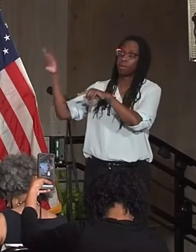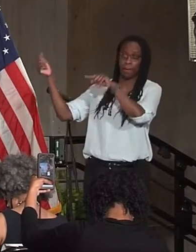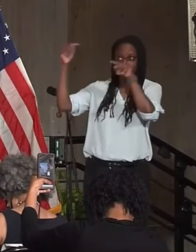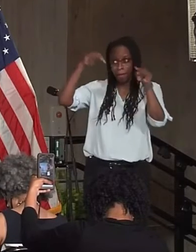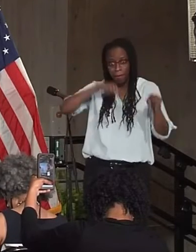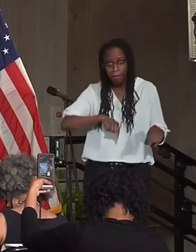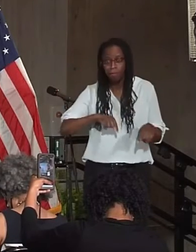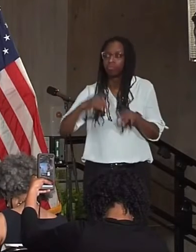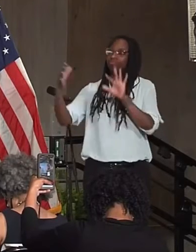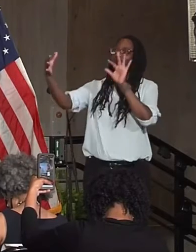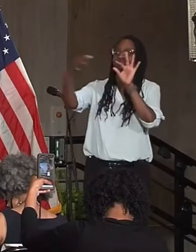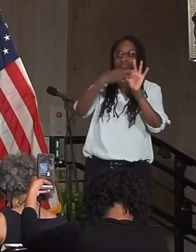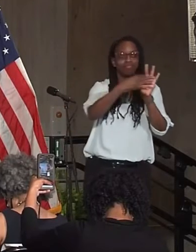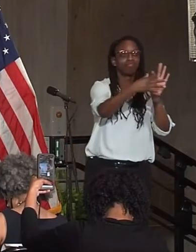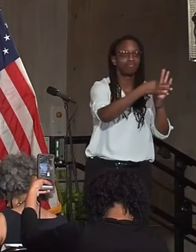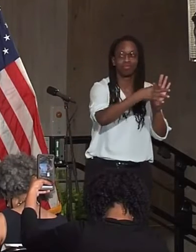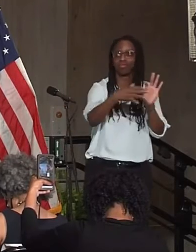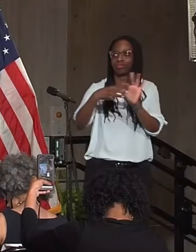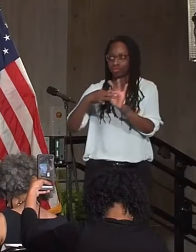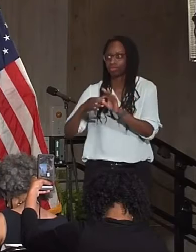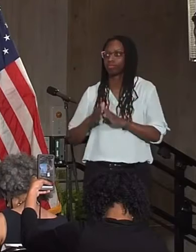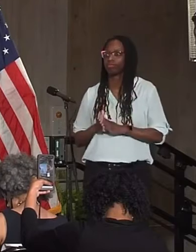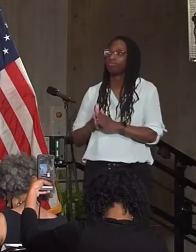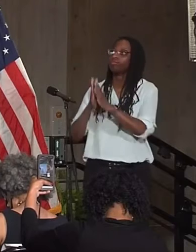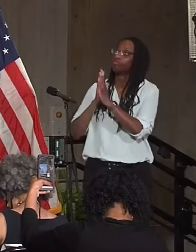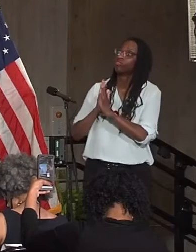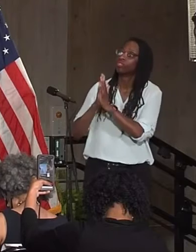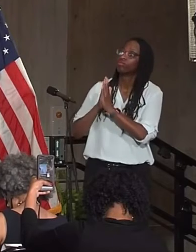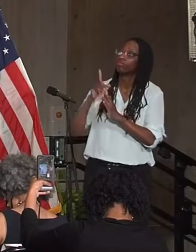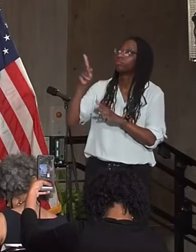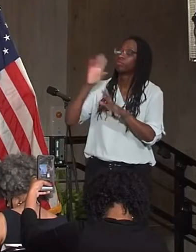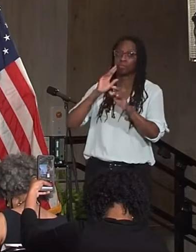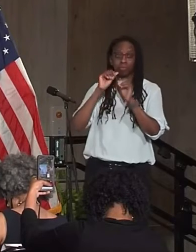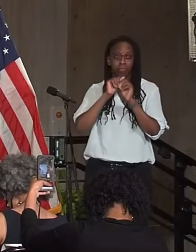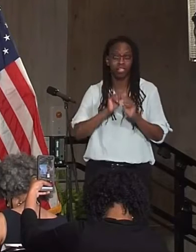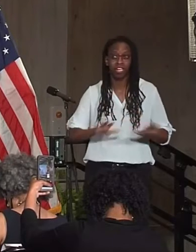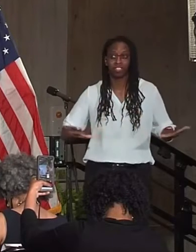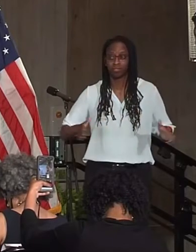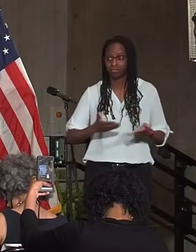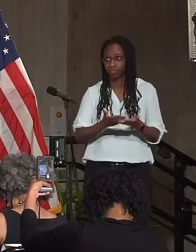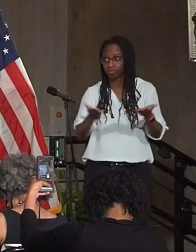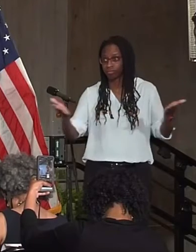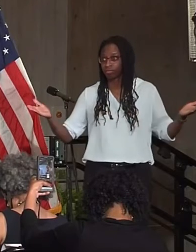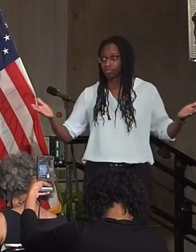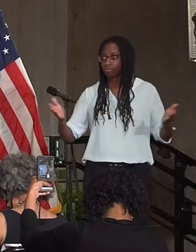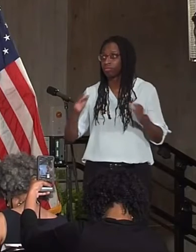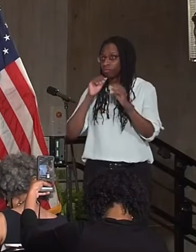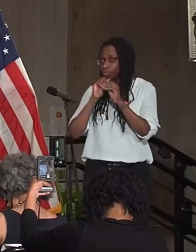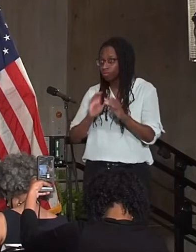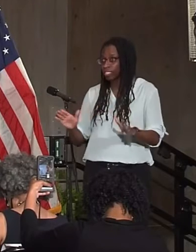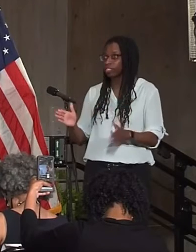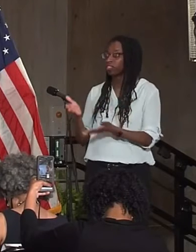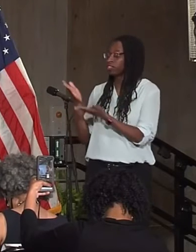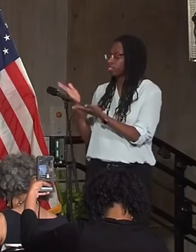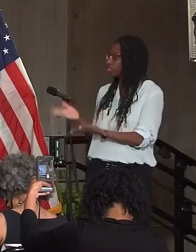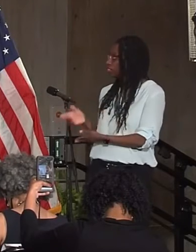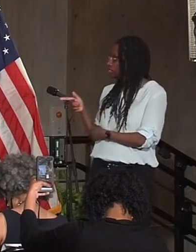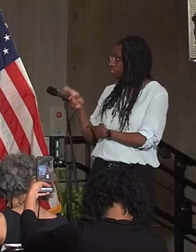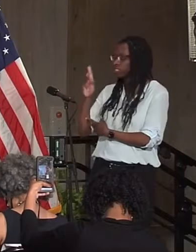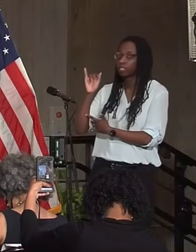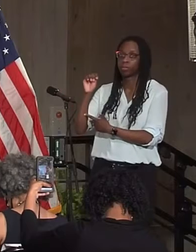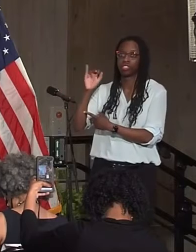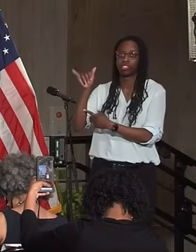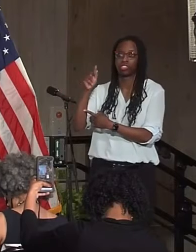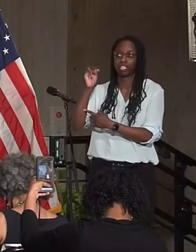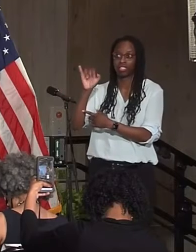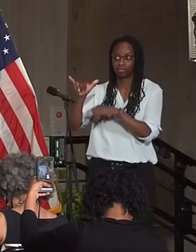We pray now, O Lord, your blessing upon thy servant, Kim Janey. Bless her family and bless